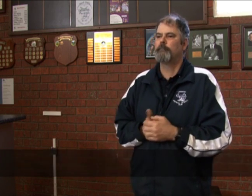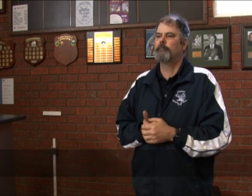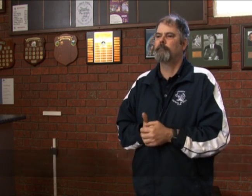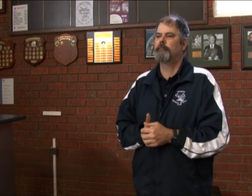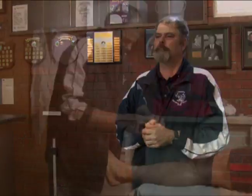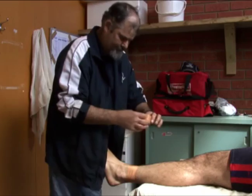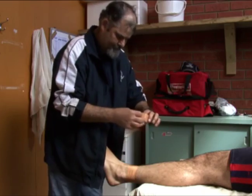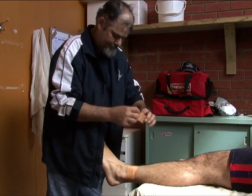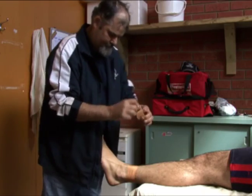doing.